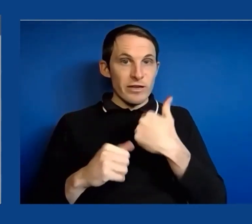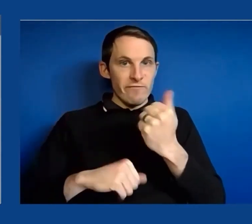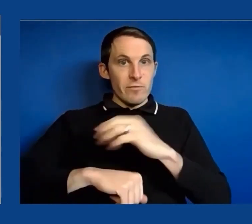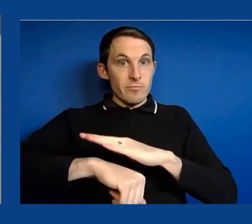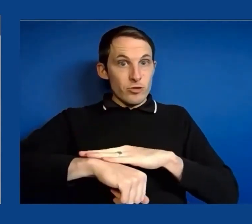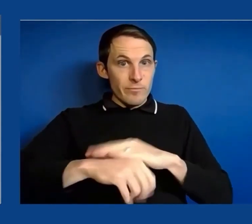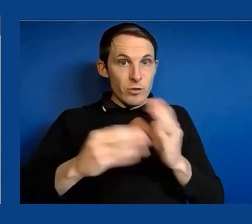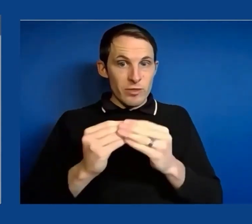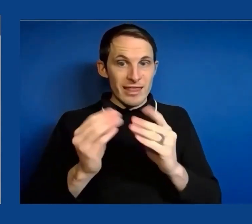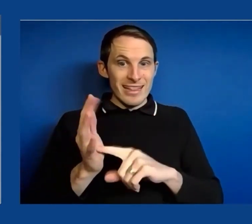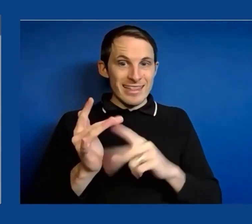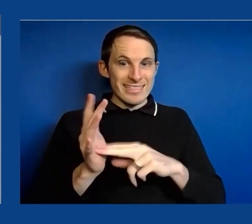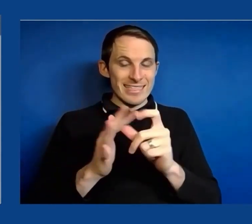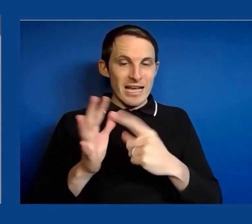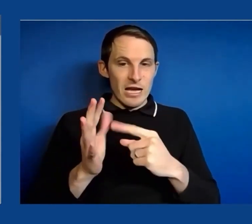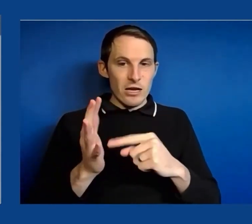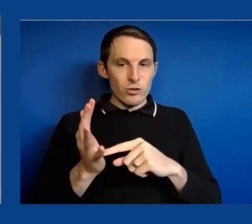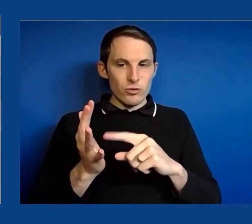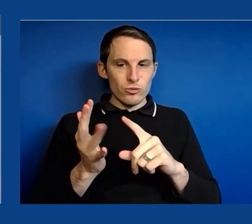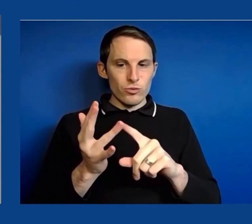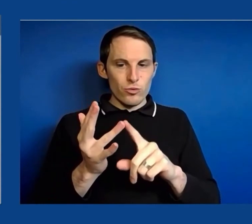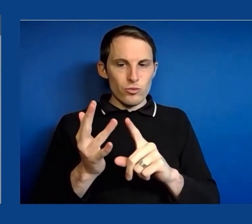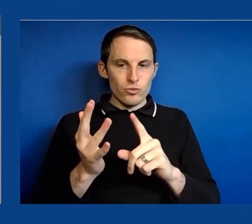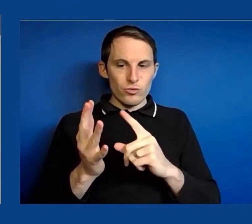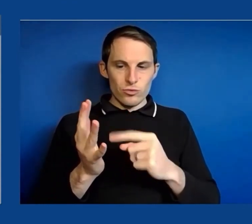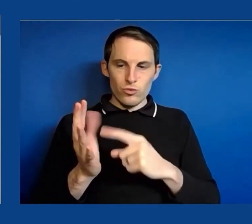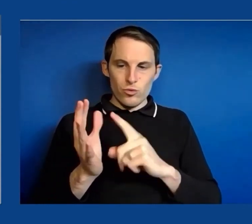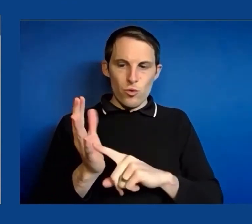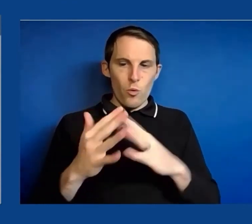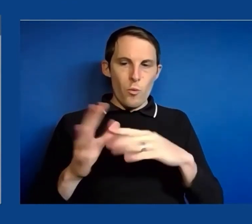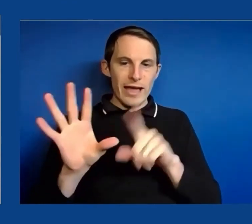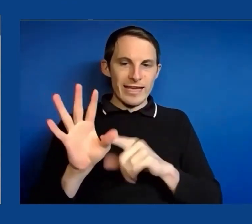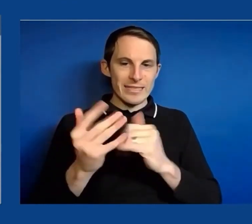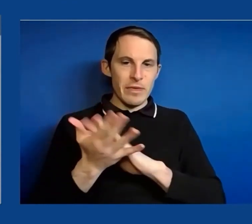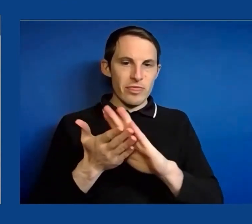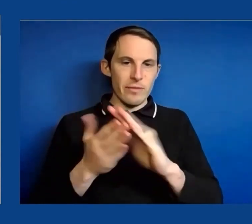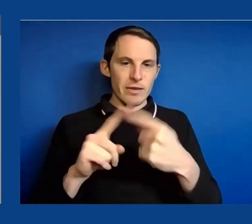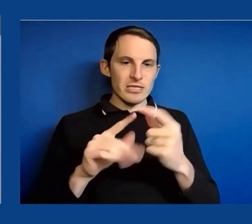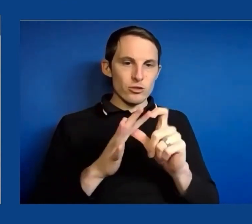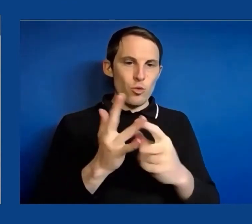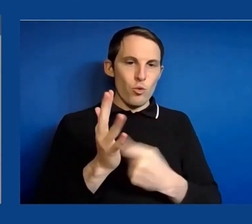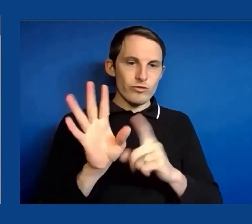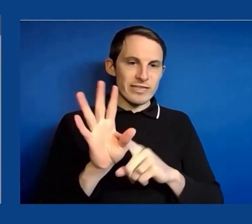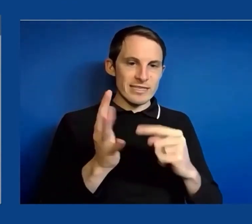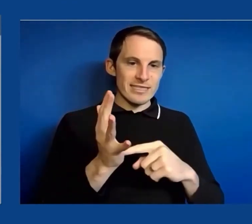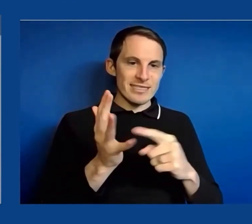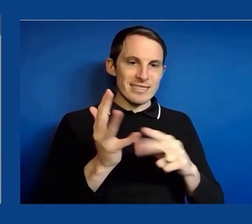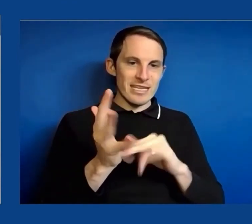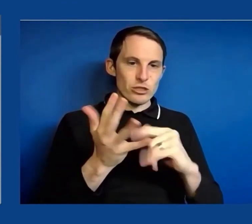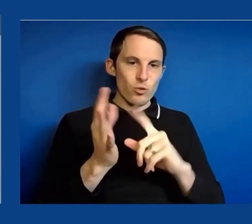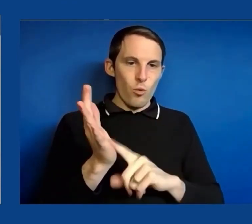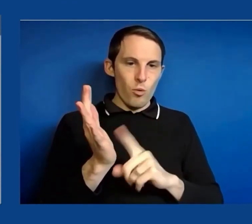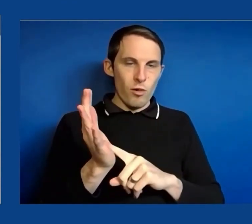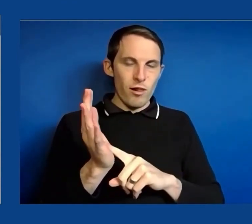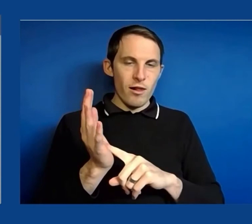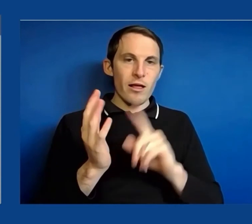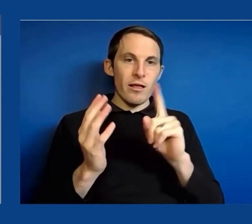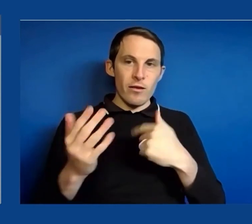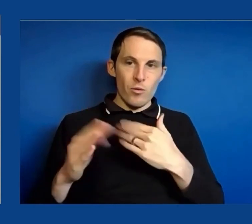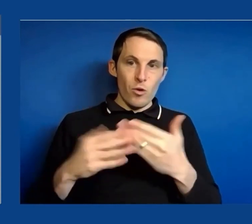Linda Tuaway Smith, and then Dory Tunstall, and then she left to go